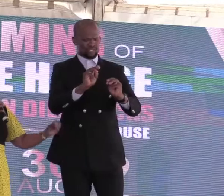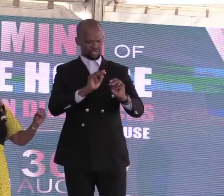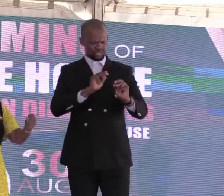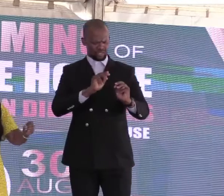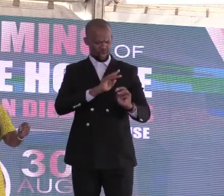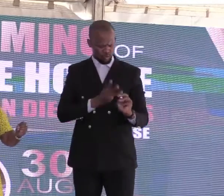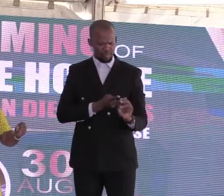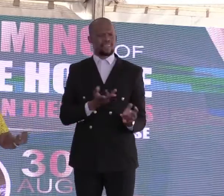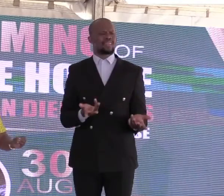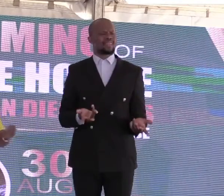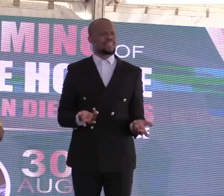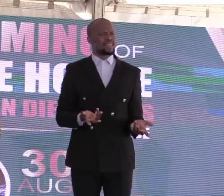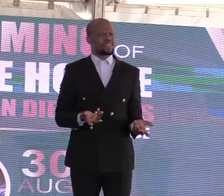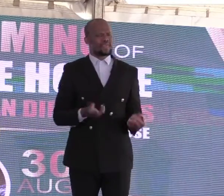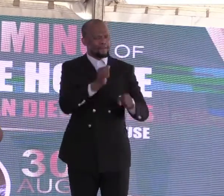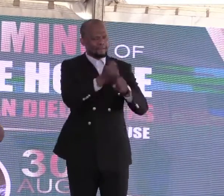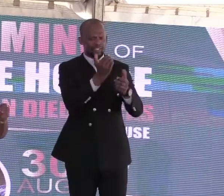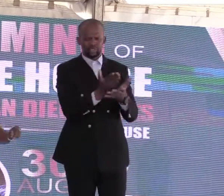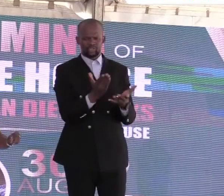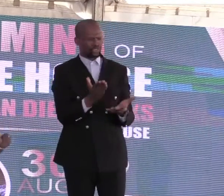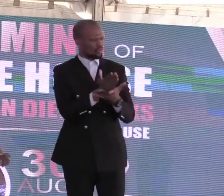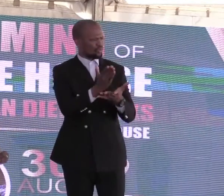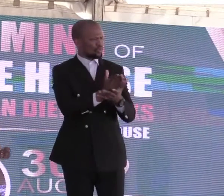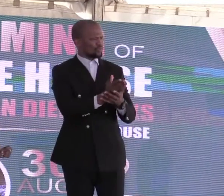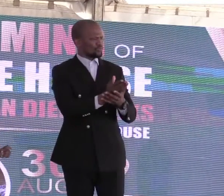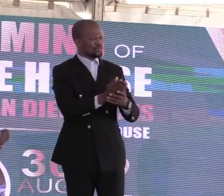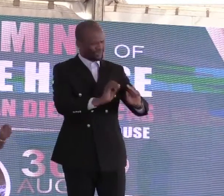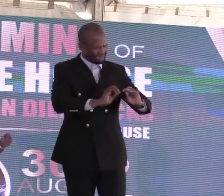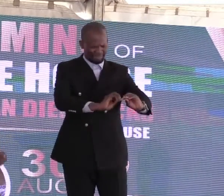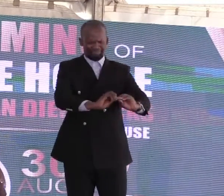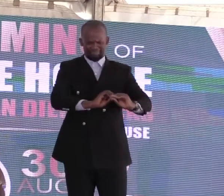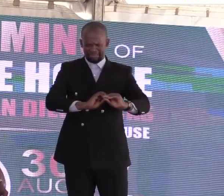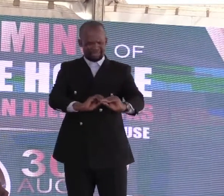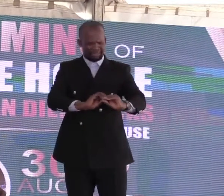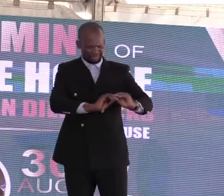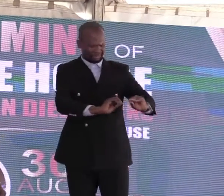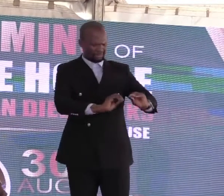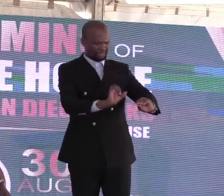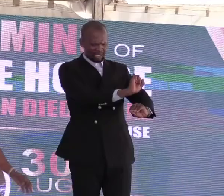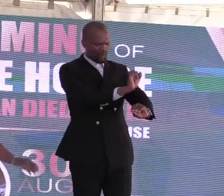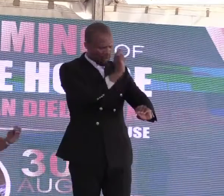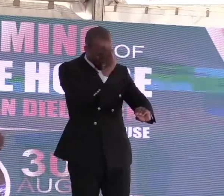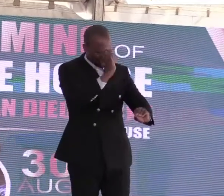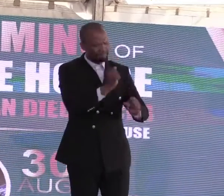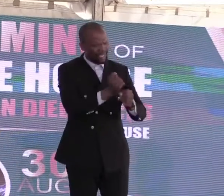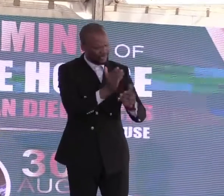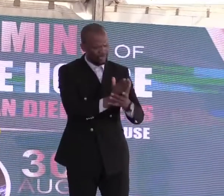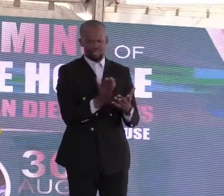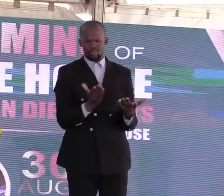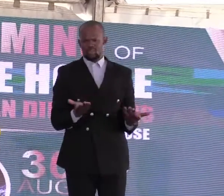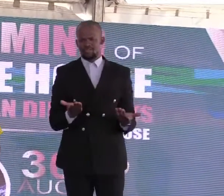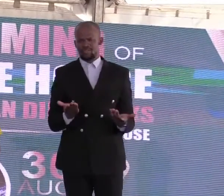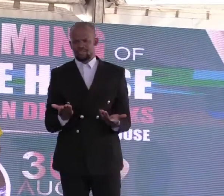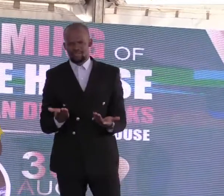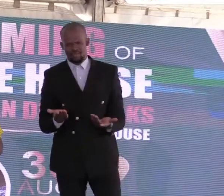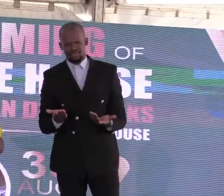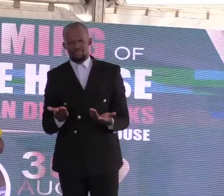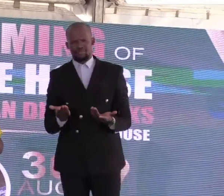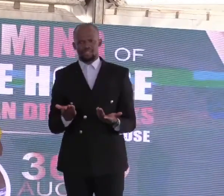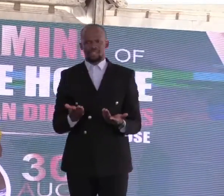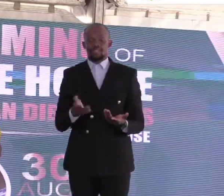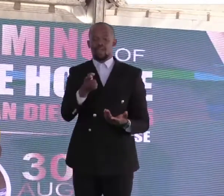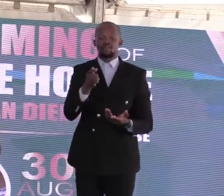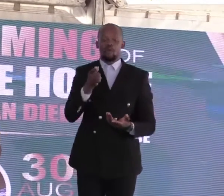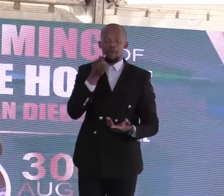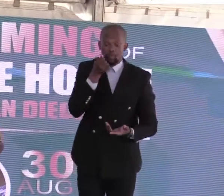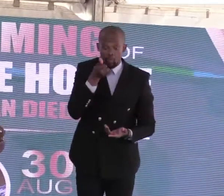to treat a woman that we have these atrocities that are happening. When it comes to the